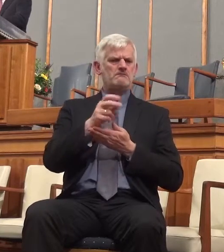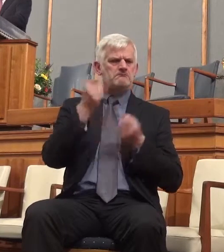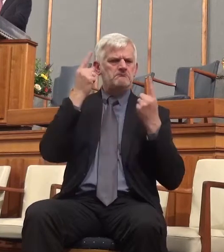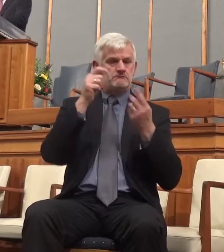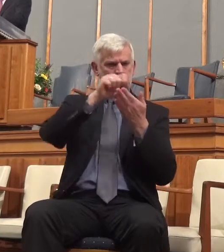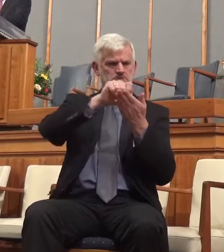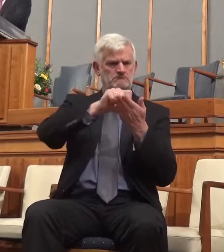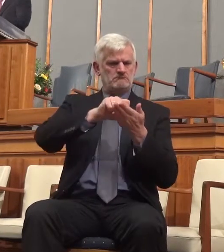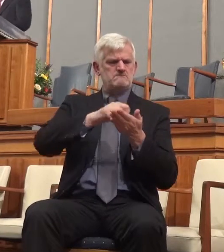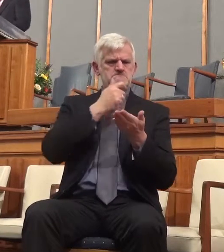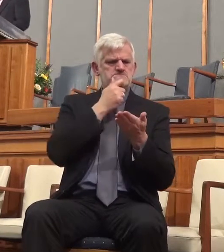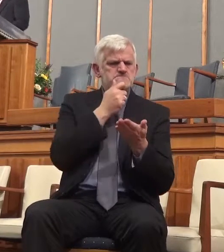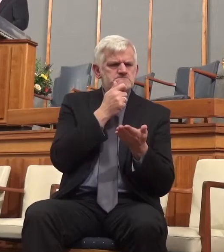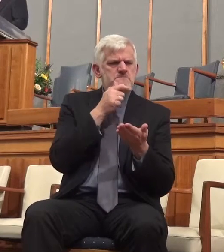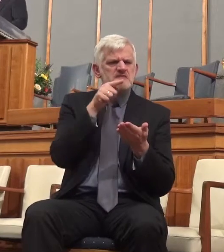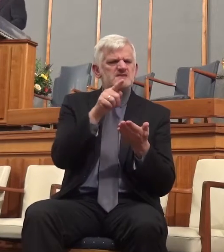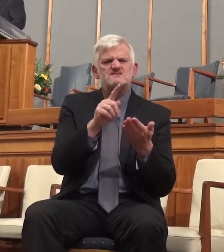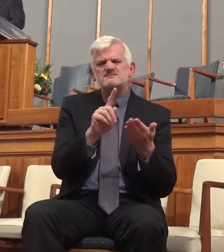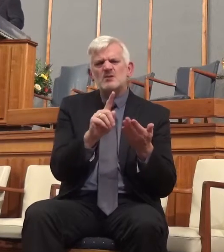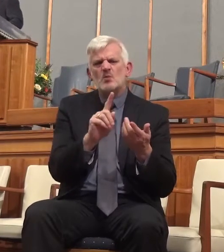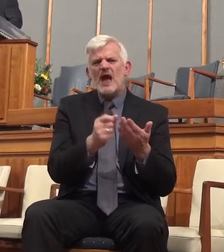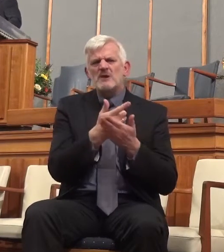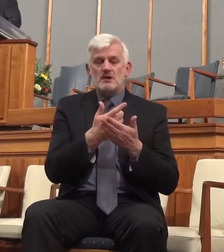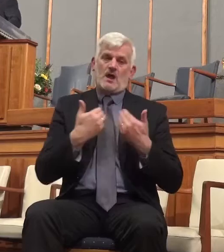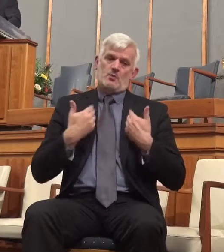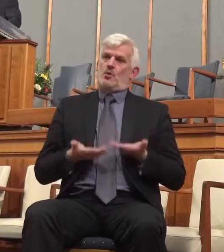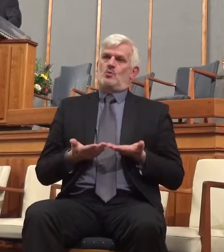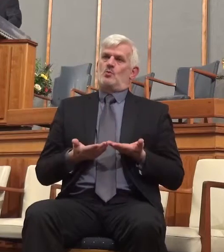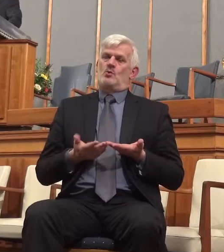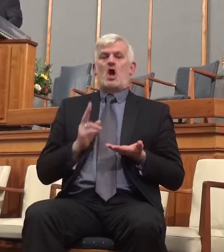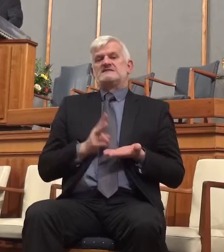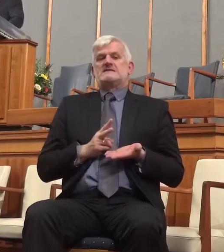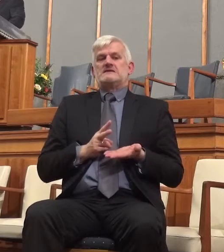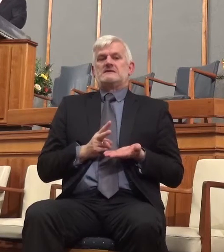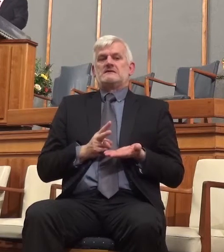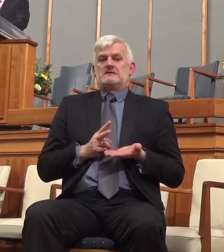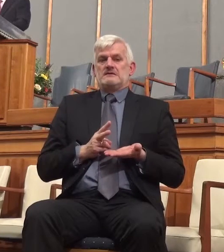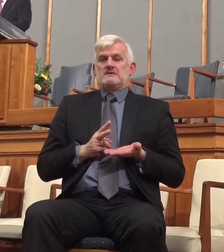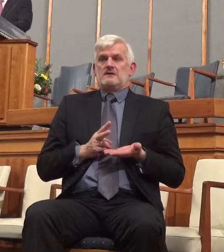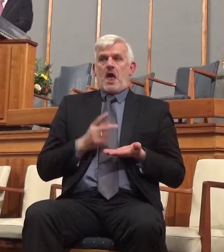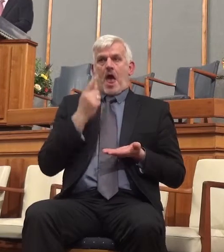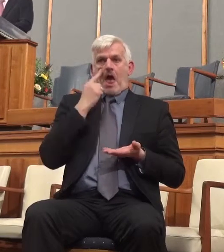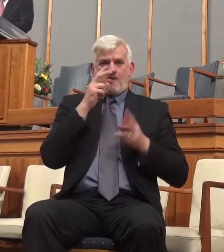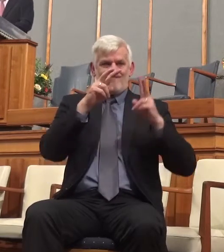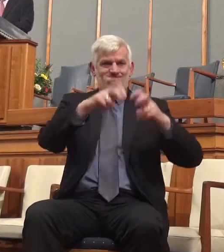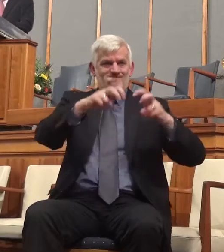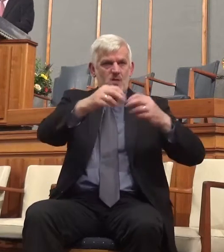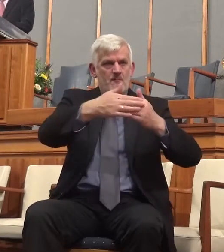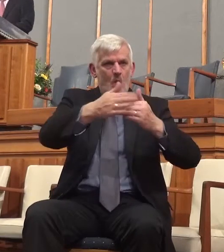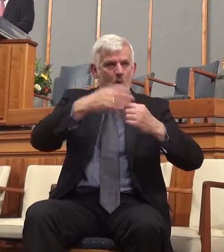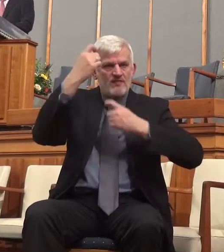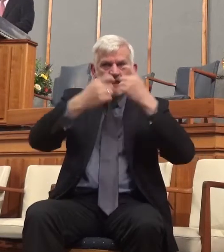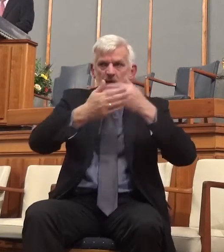so they said, well, the explanation of these things is unseen to us. So we will investigate them further and think about